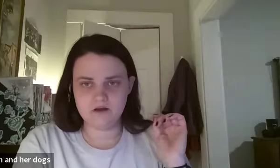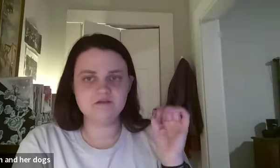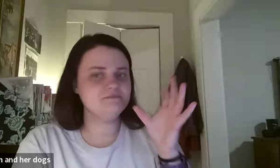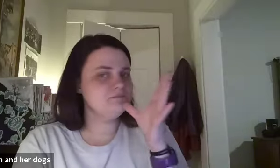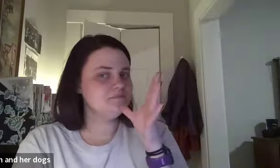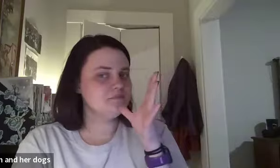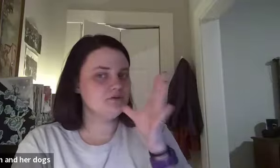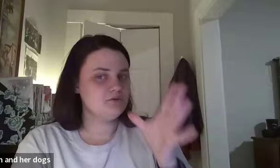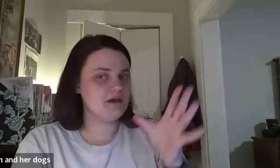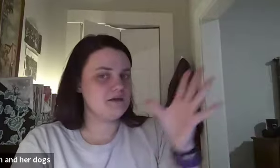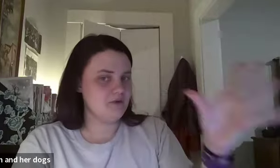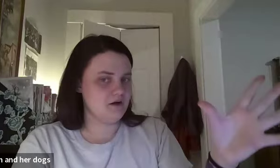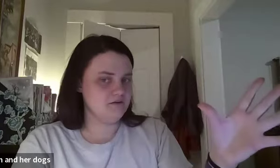grandma, grandma,